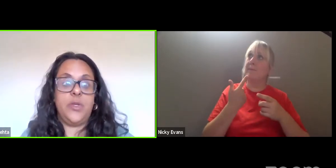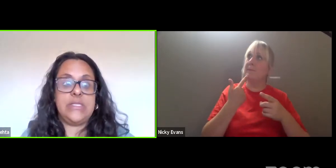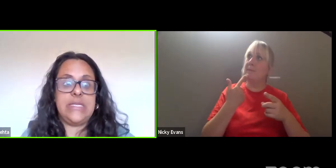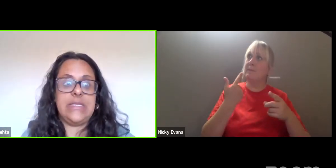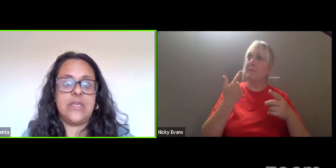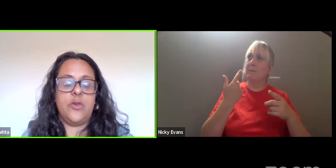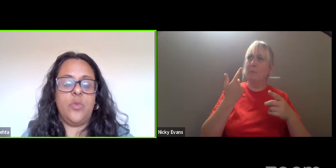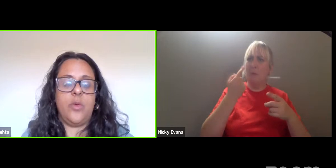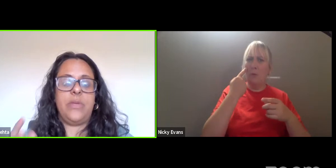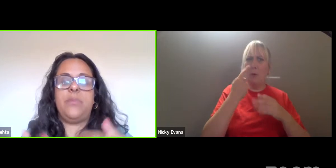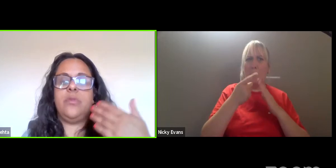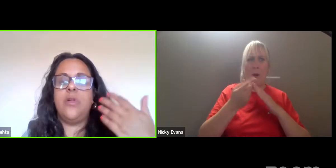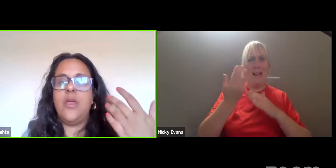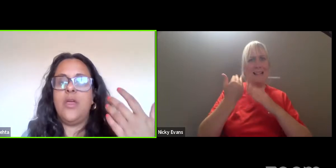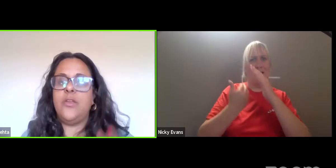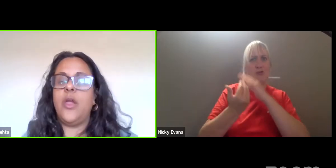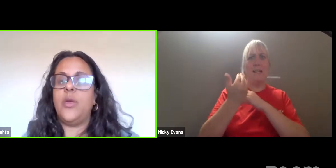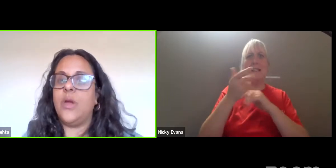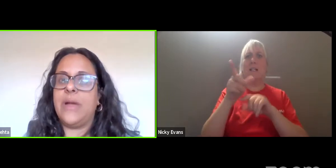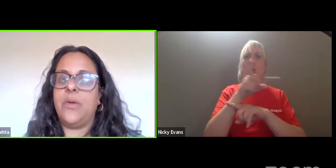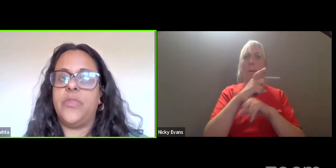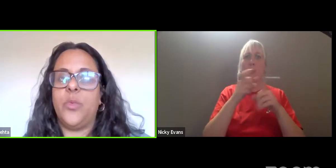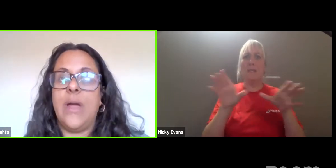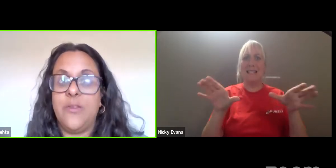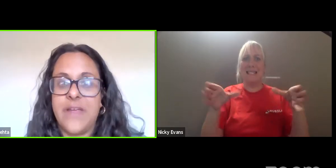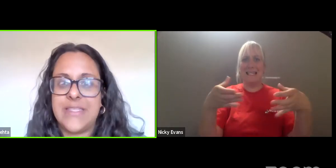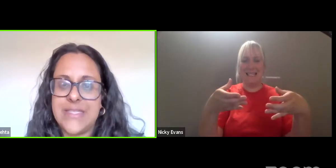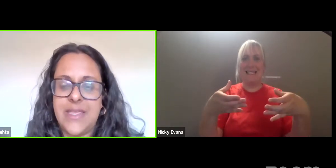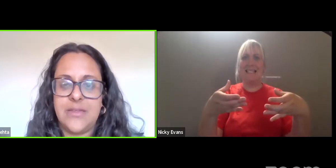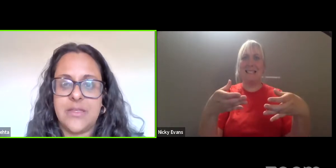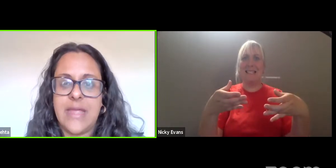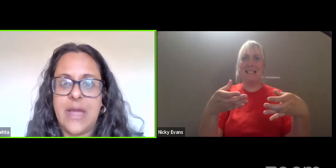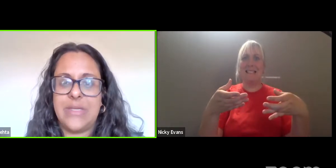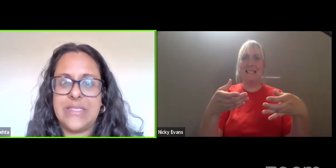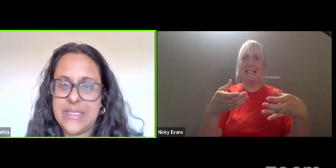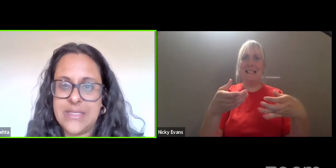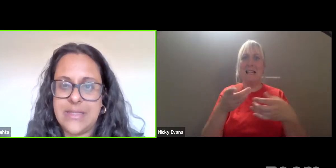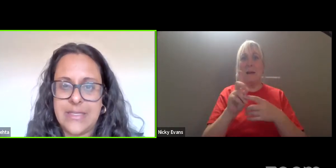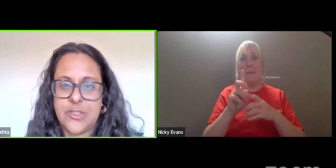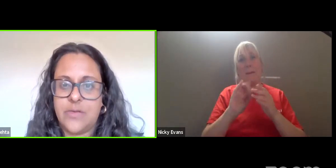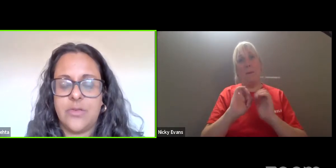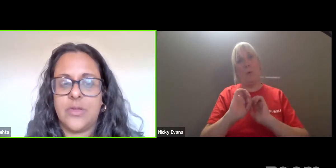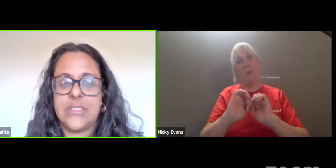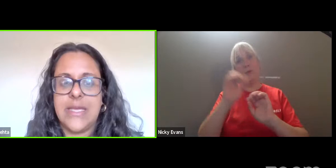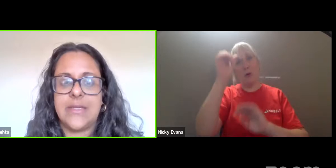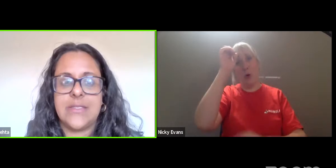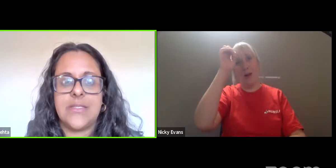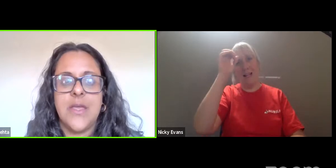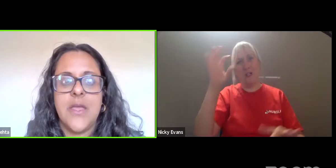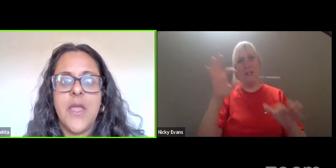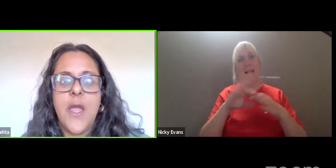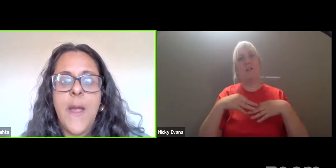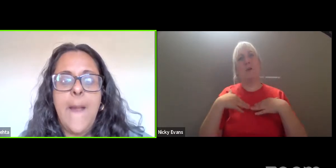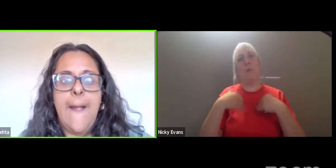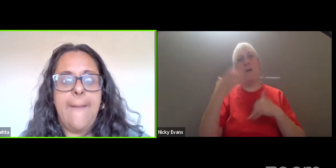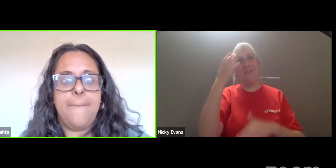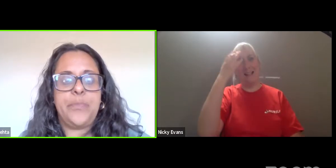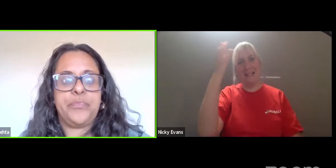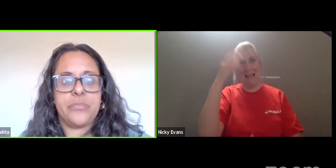and communities and what people know about the welfare state and how it sits in that historical context.